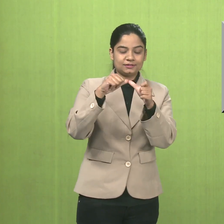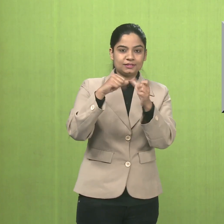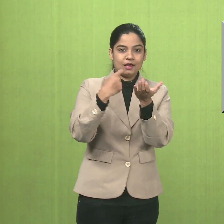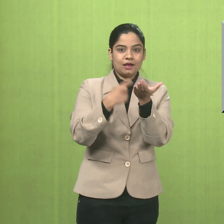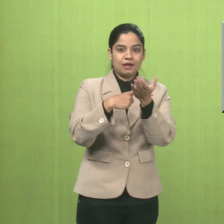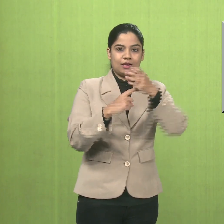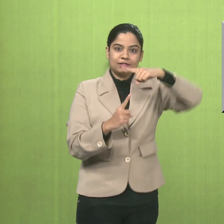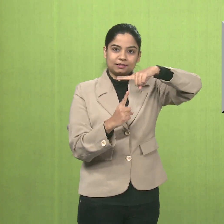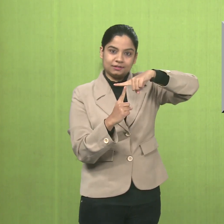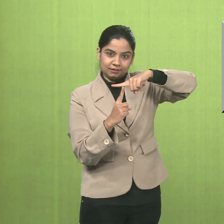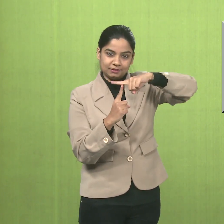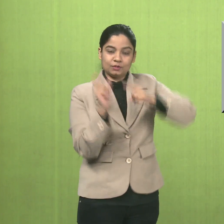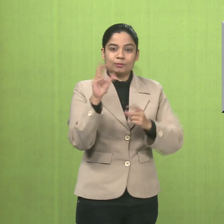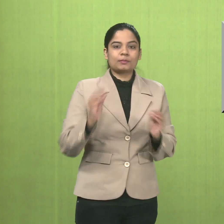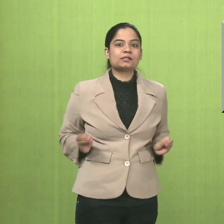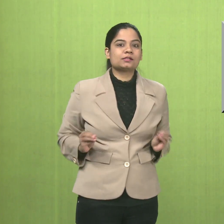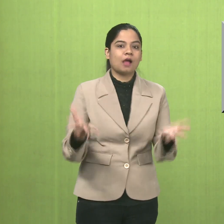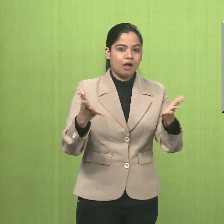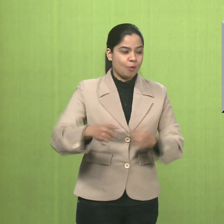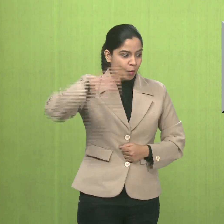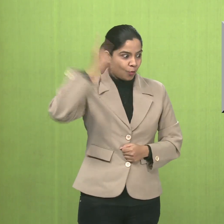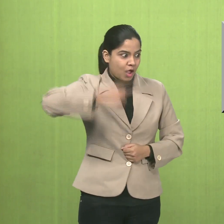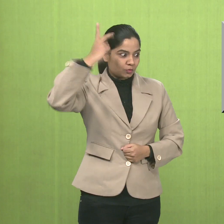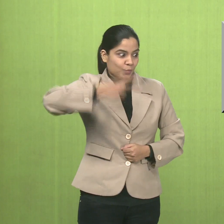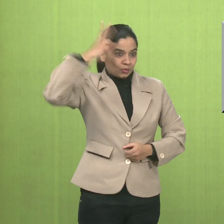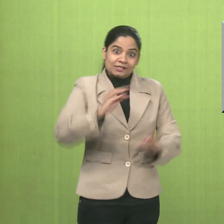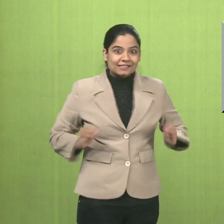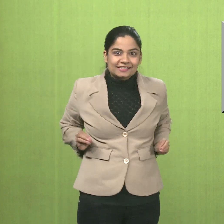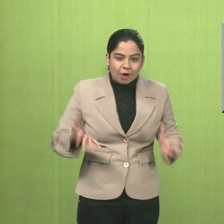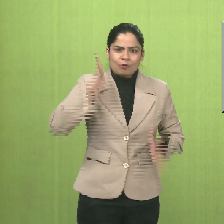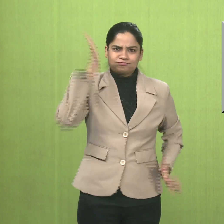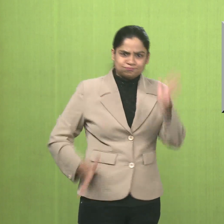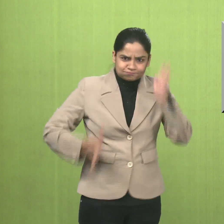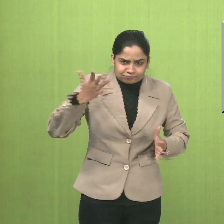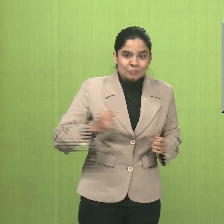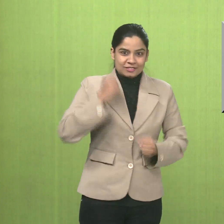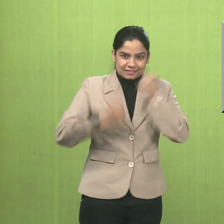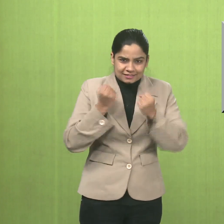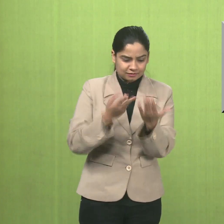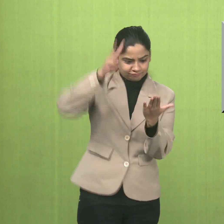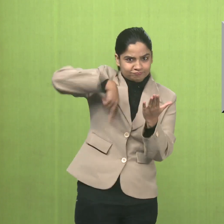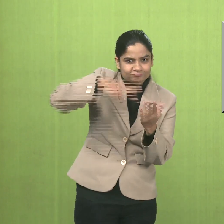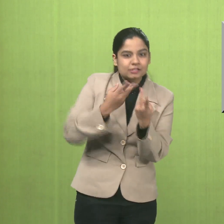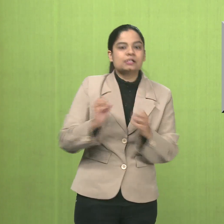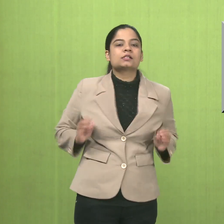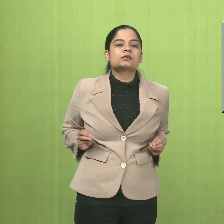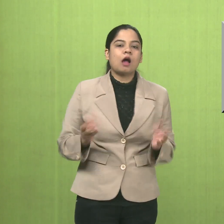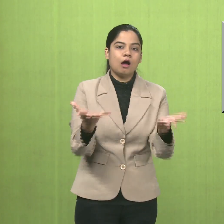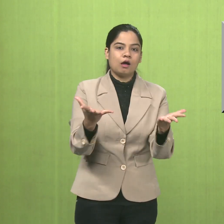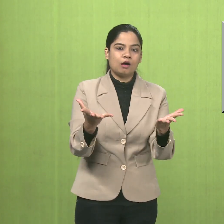Start, to begin, like we start a race on the count of 3 or starting a book to read, beginning a book to